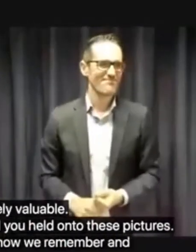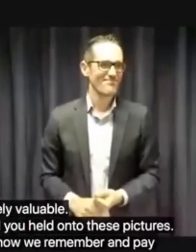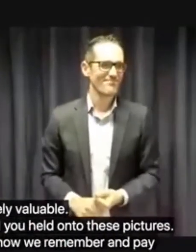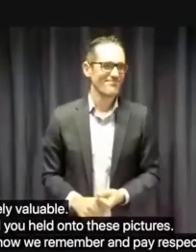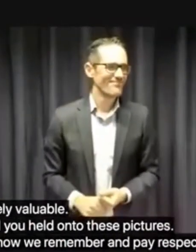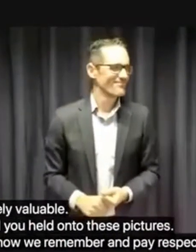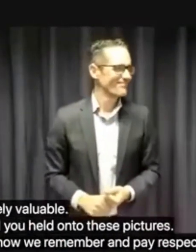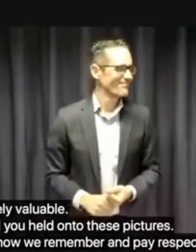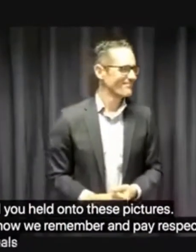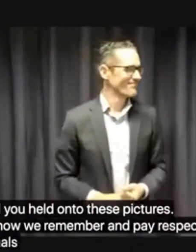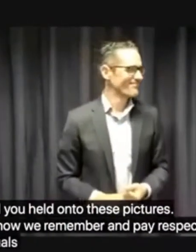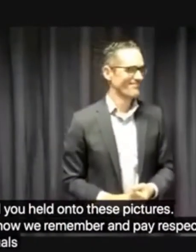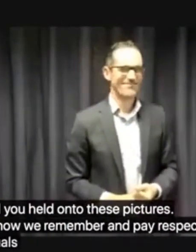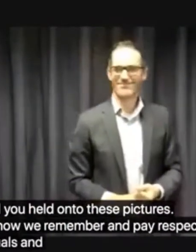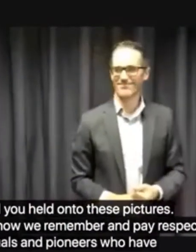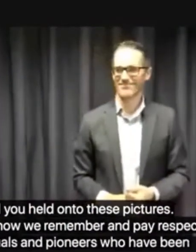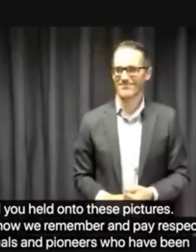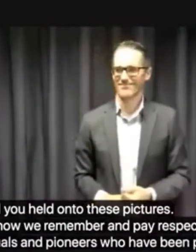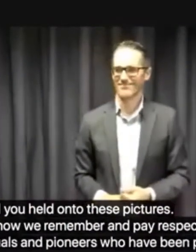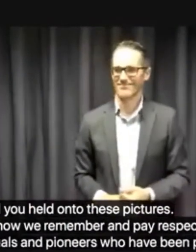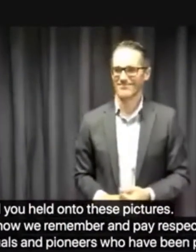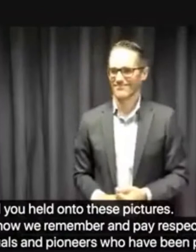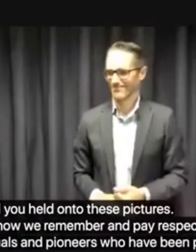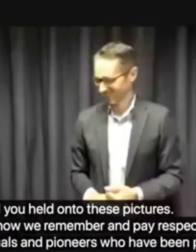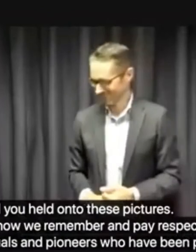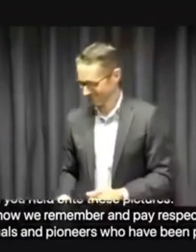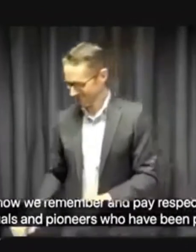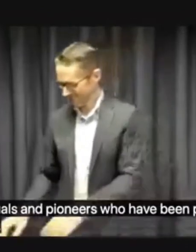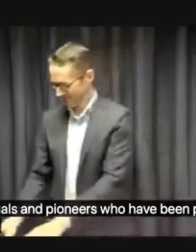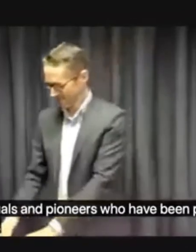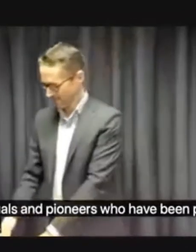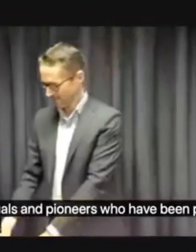these photographs will pop up throughout our presentation tonight.